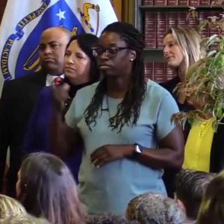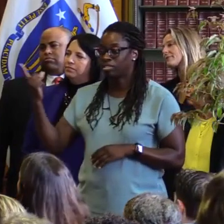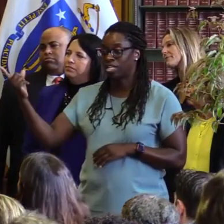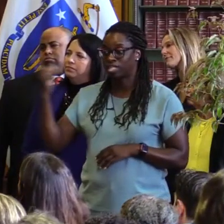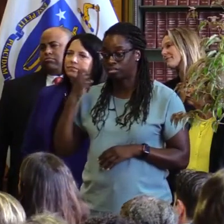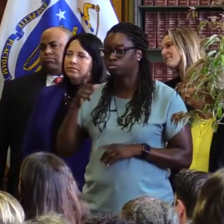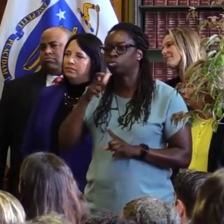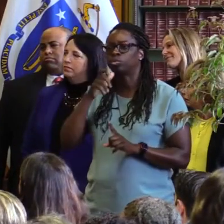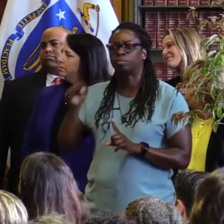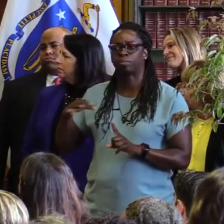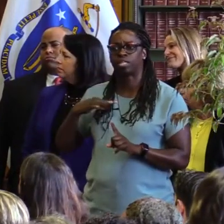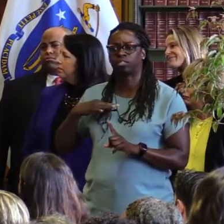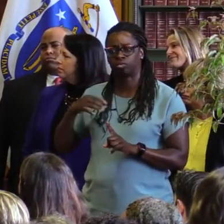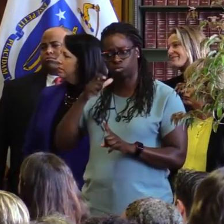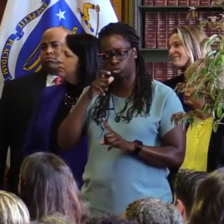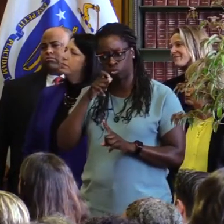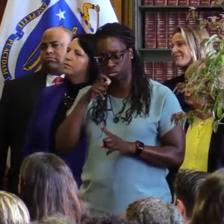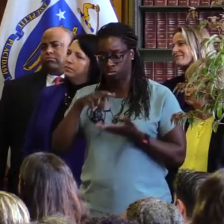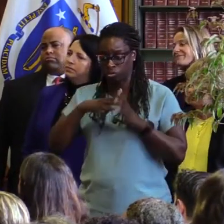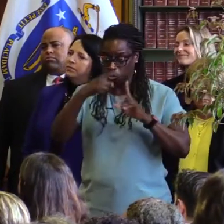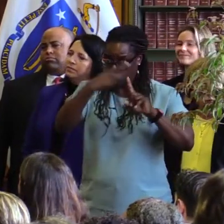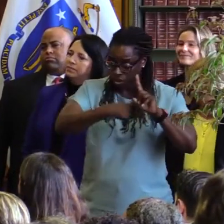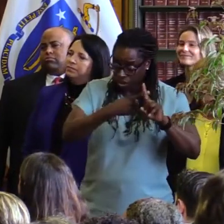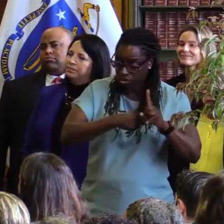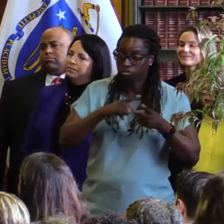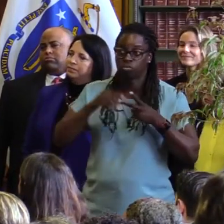I think all of the above is the idea. I mean,